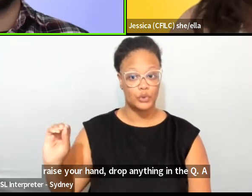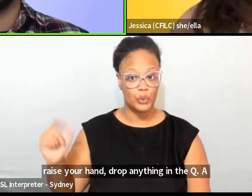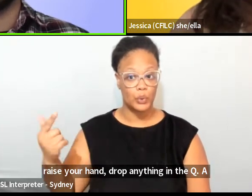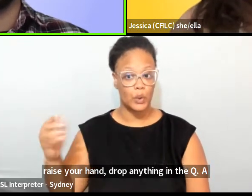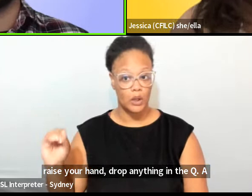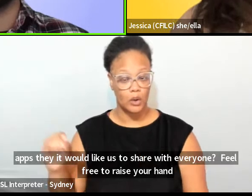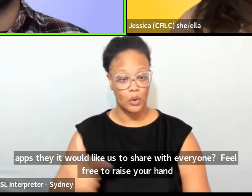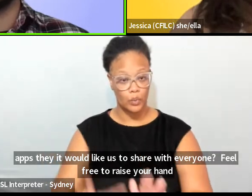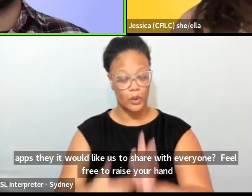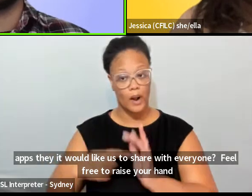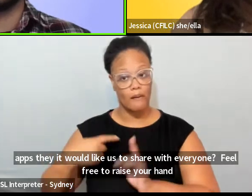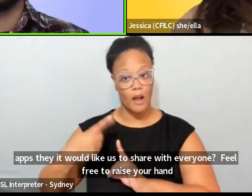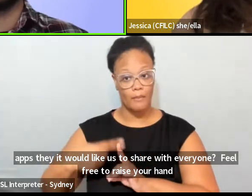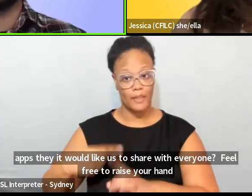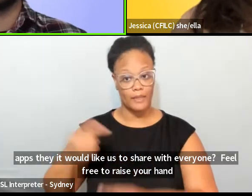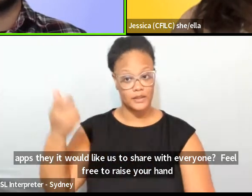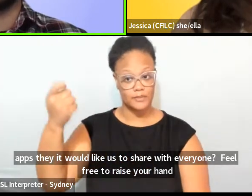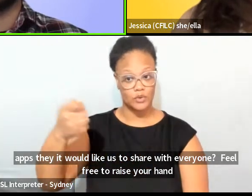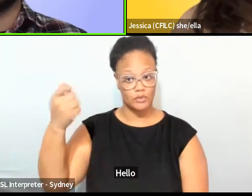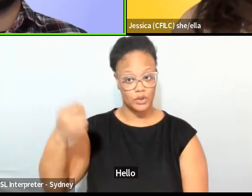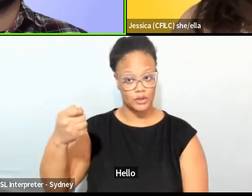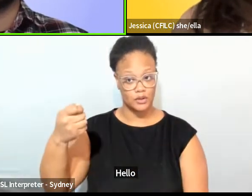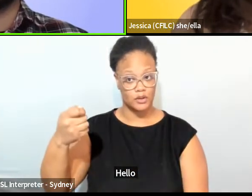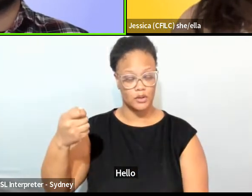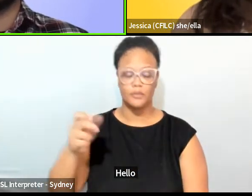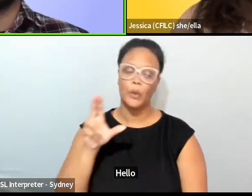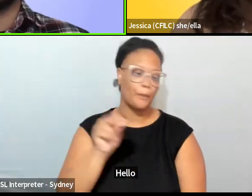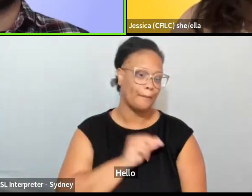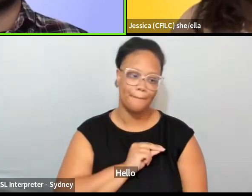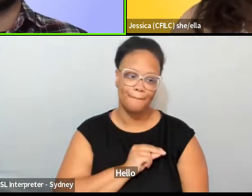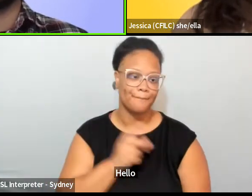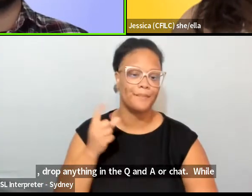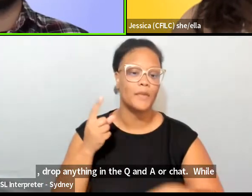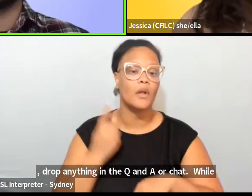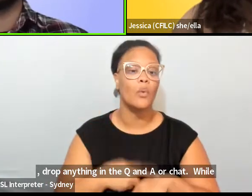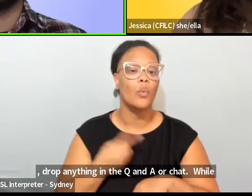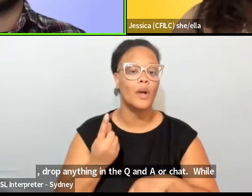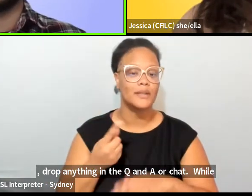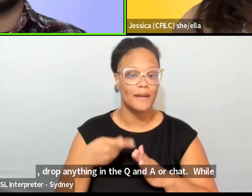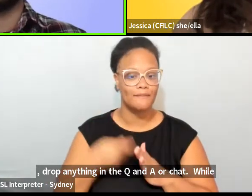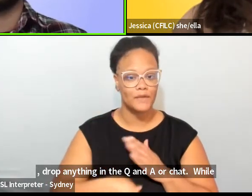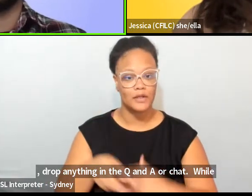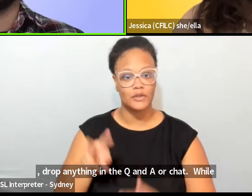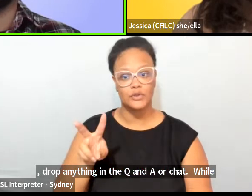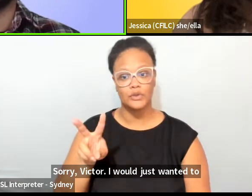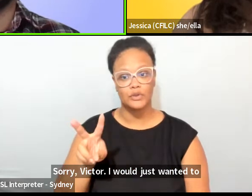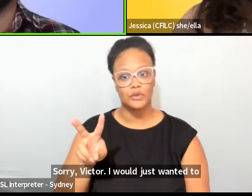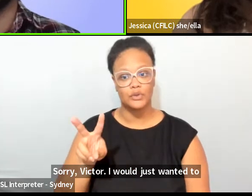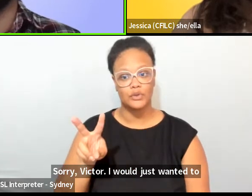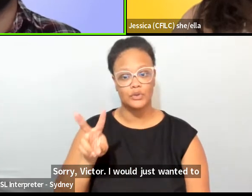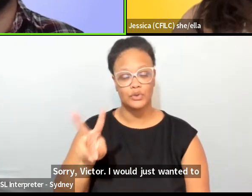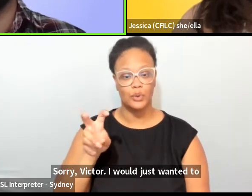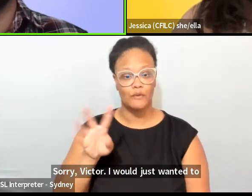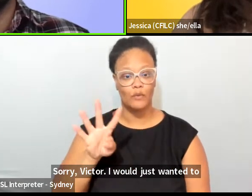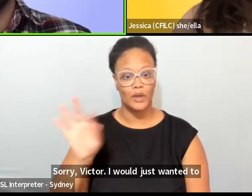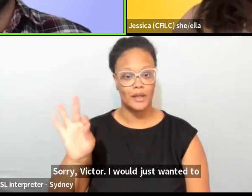is no. It does not require a monthly subscription. It is just a one-time charge of $249.99.